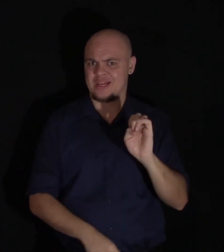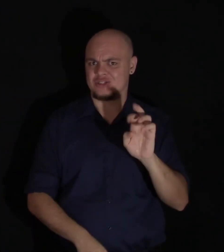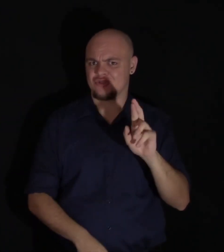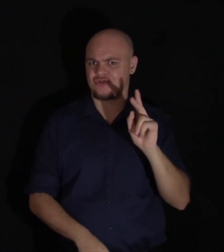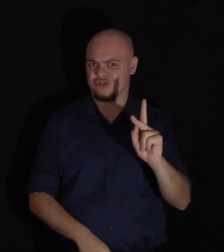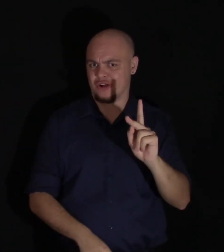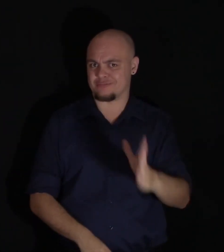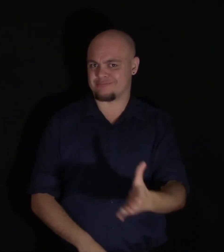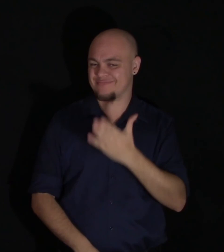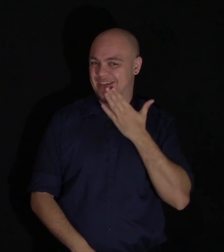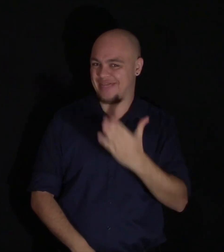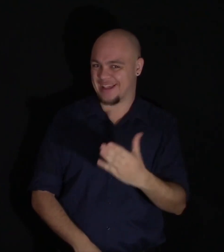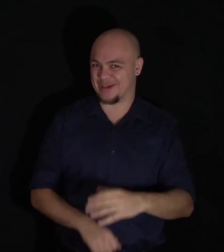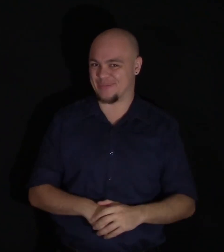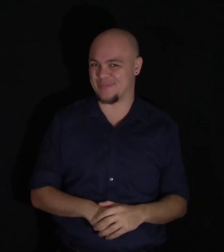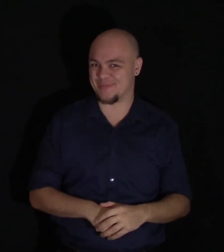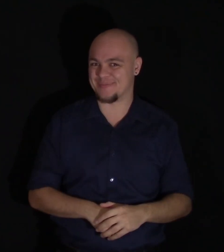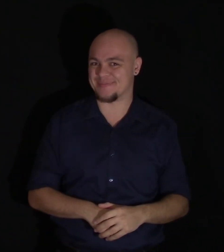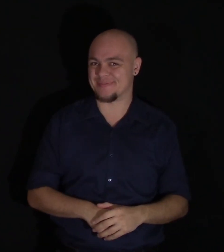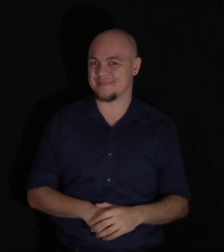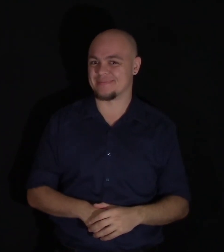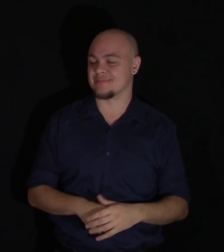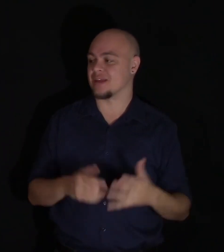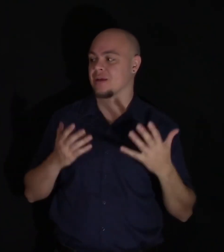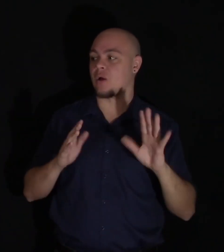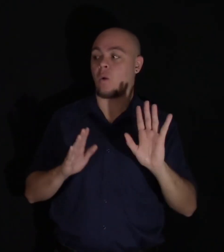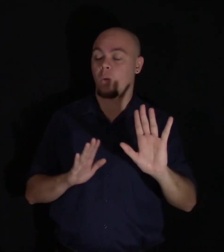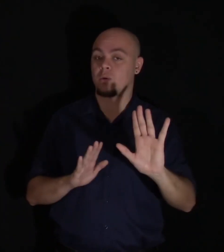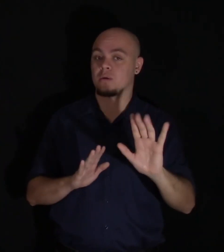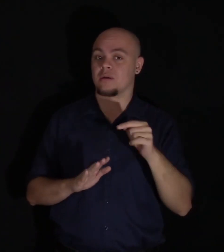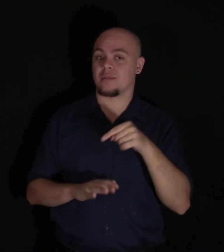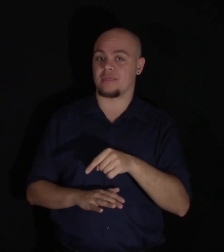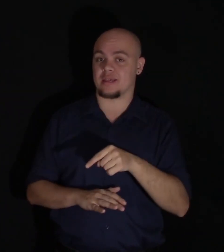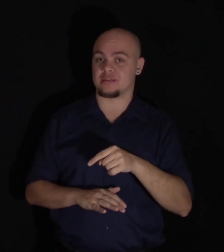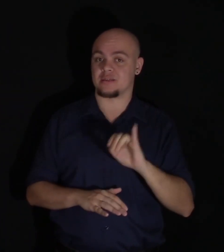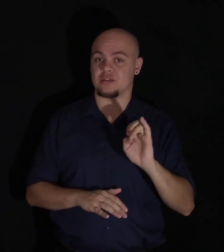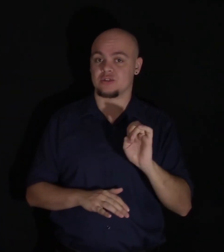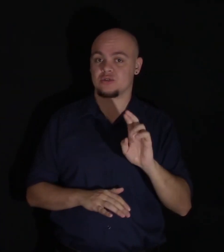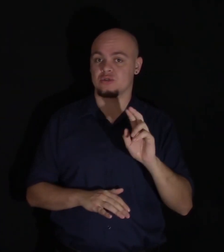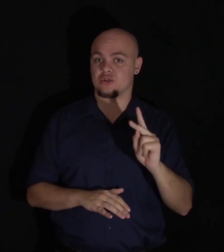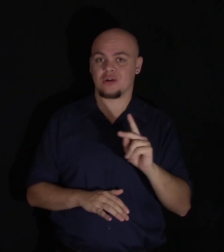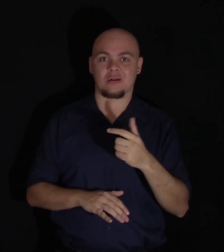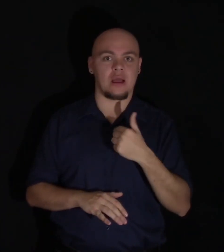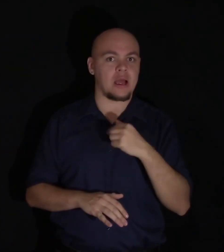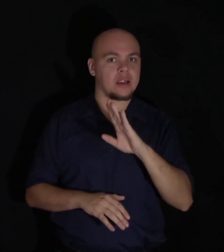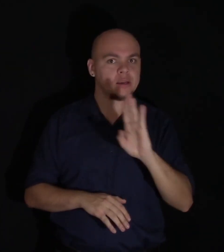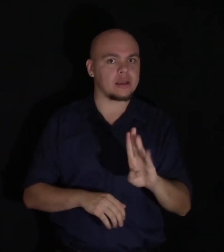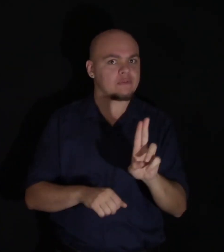Okay, this is a jerk. I never even used it.